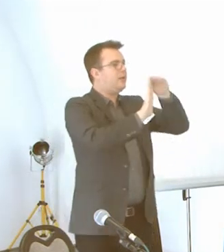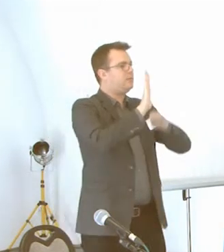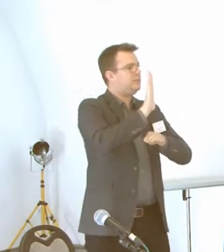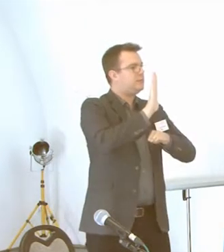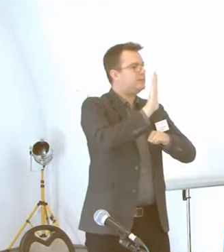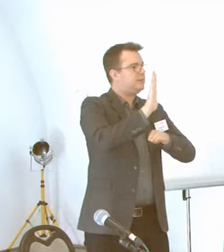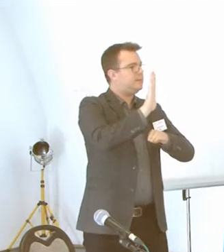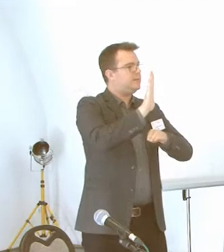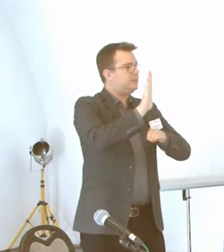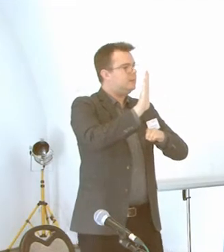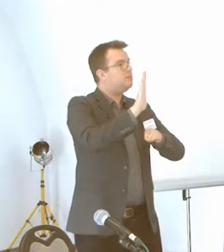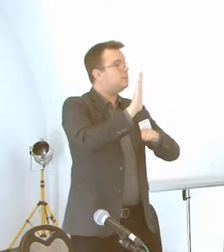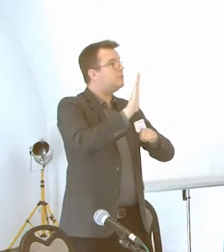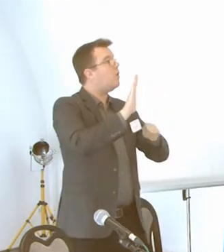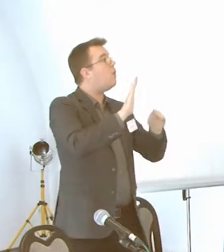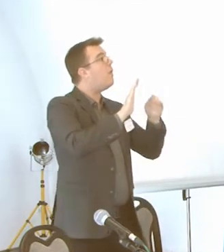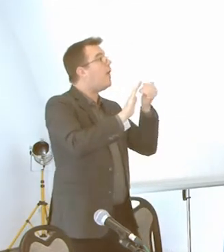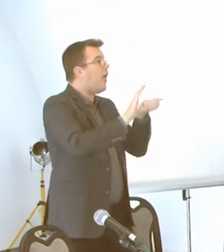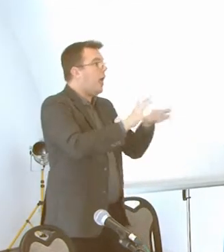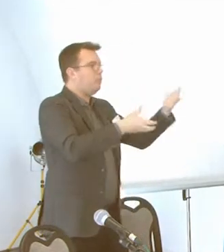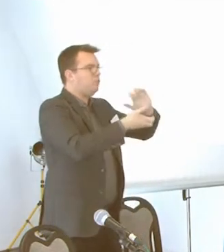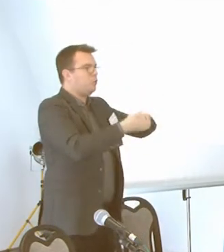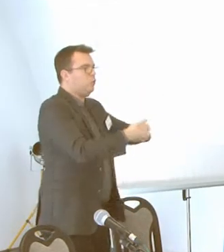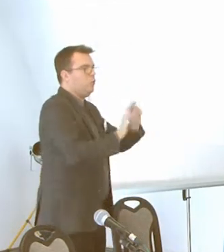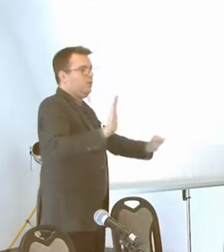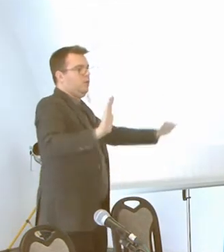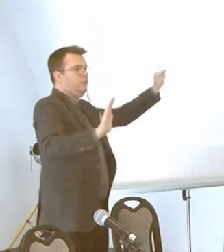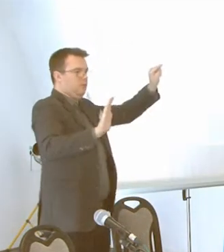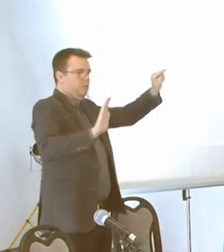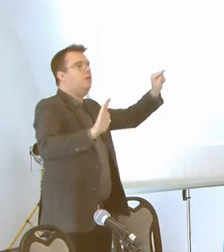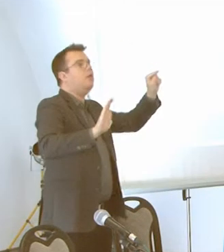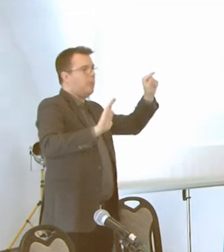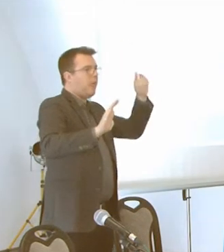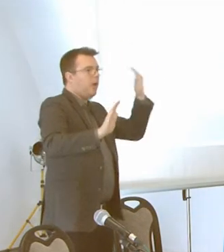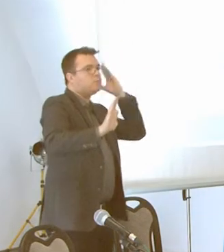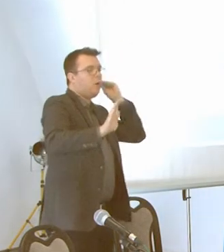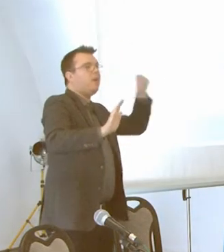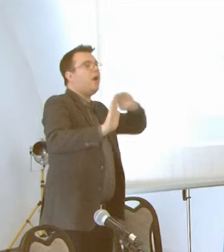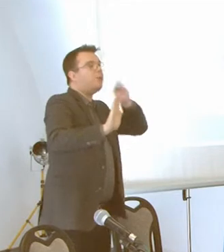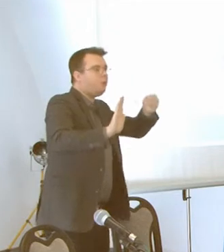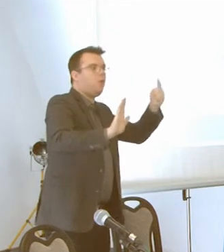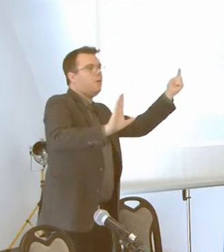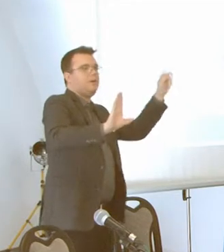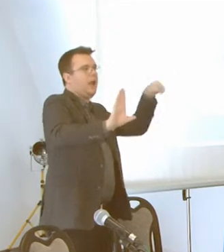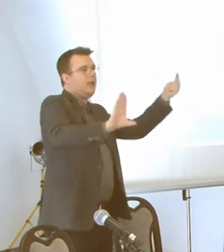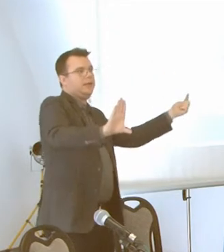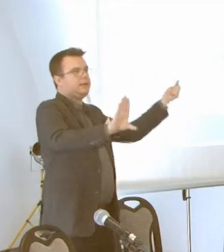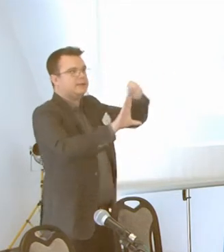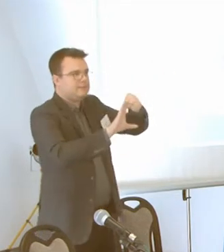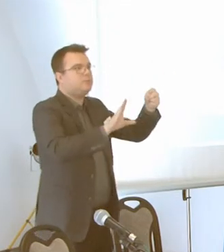full. People are on the waiting list to get into the psychiatric treatment. So the other cities around Denmark having deaf users